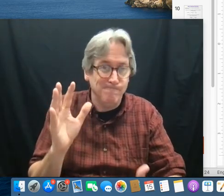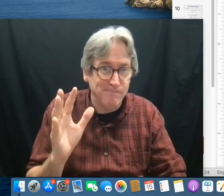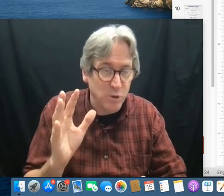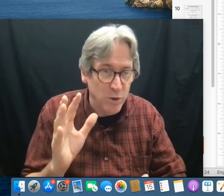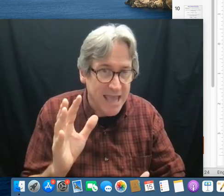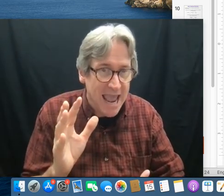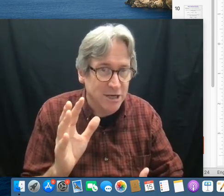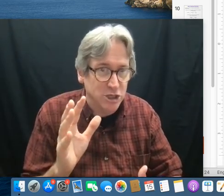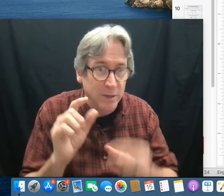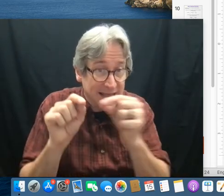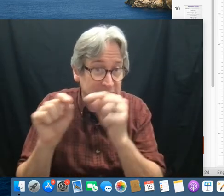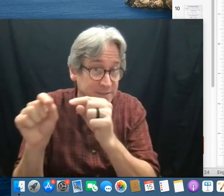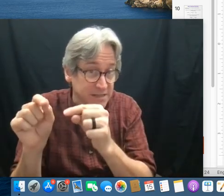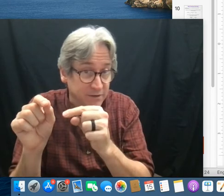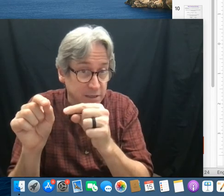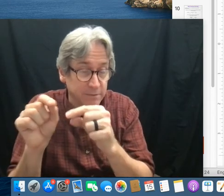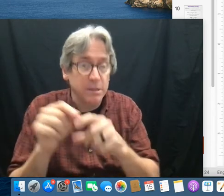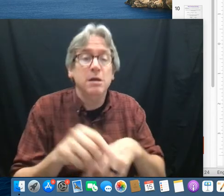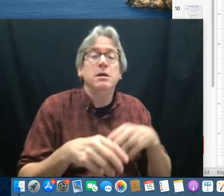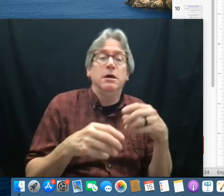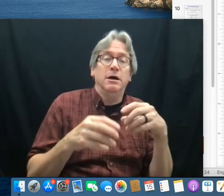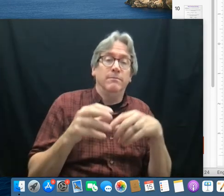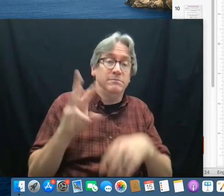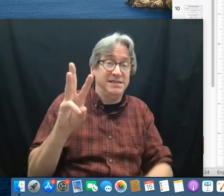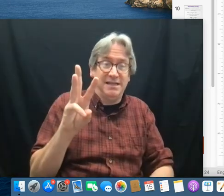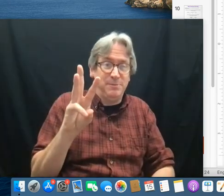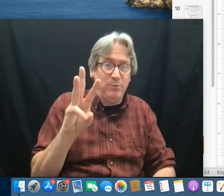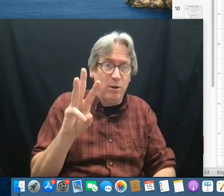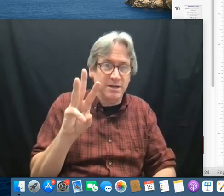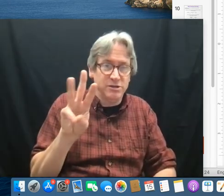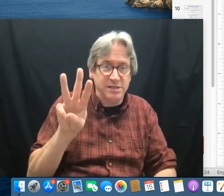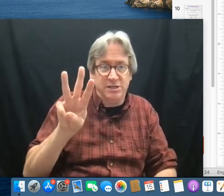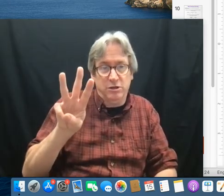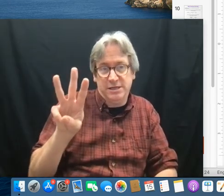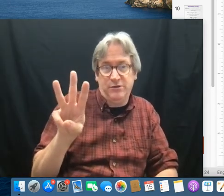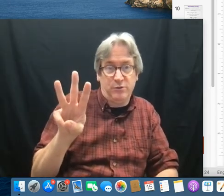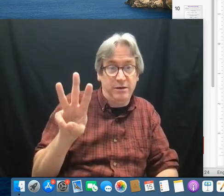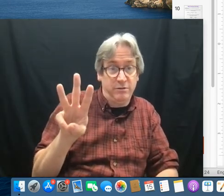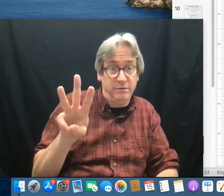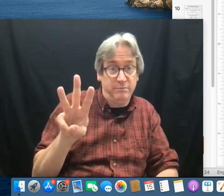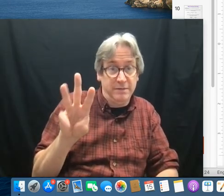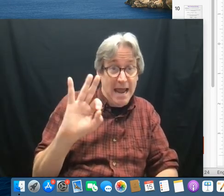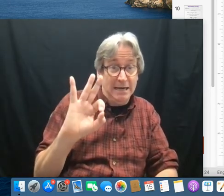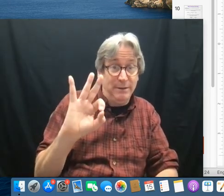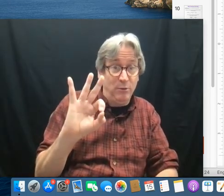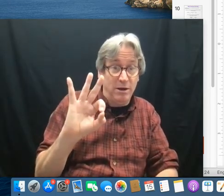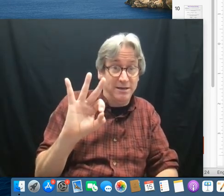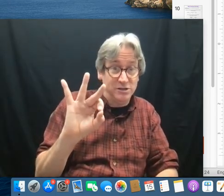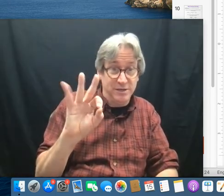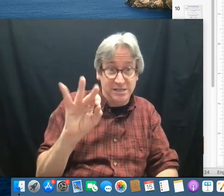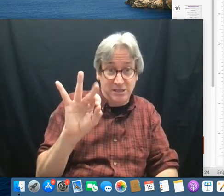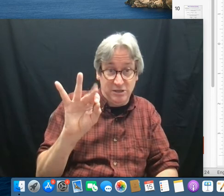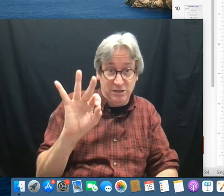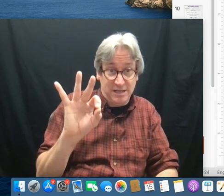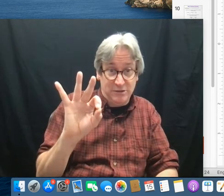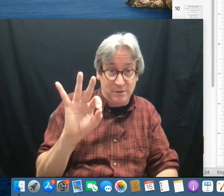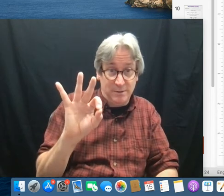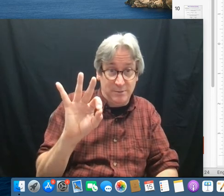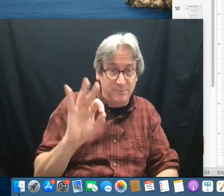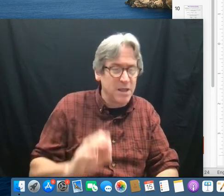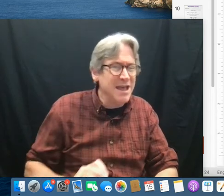So one person walking down the street, two people walking down the street, three people walking down the street, and you can do that up to 5